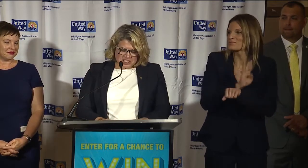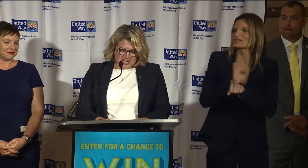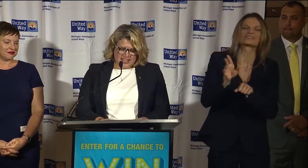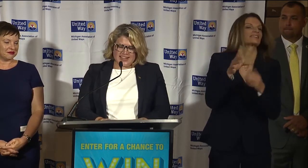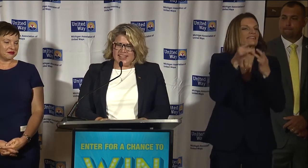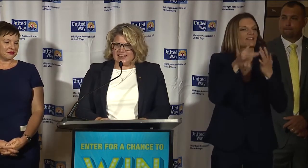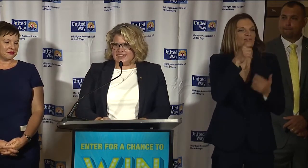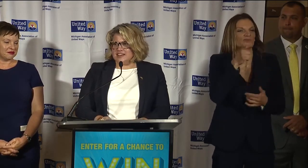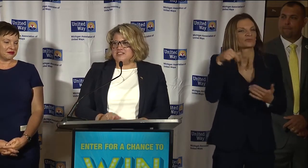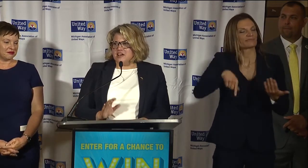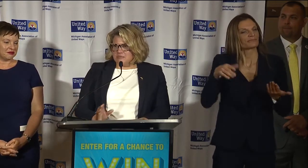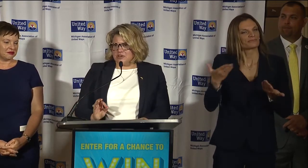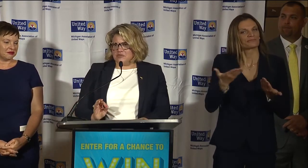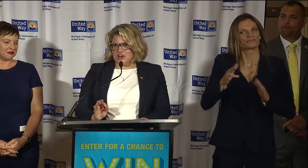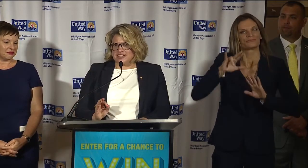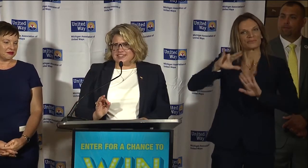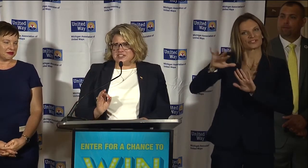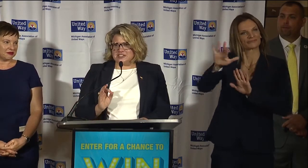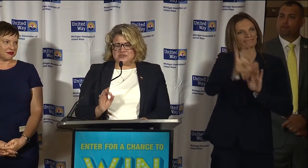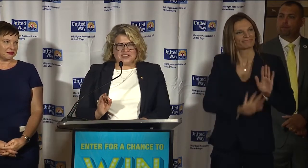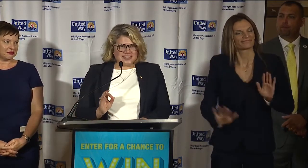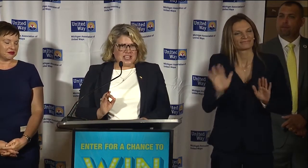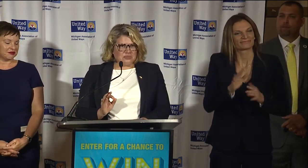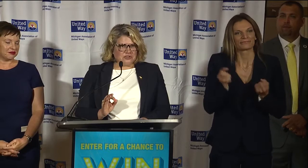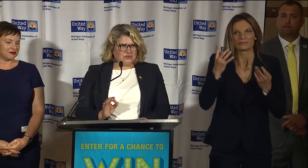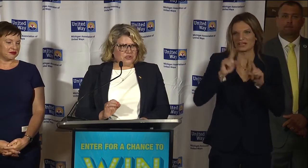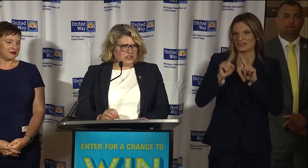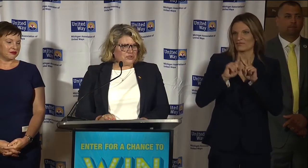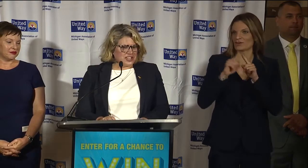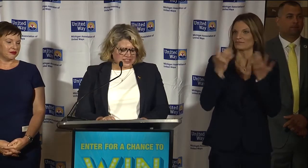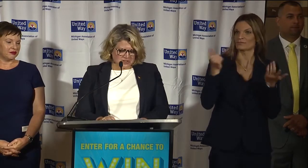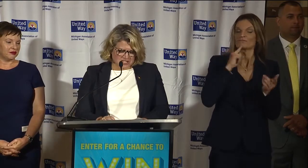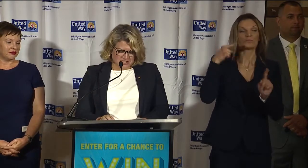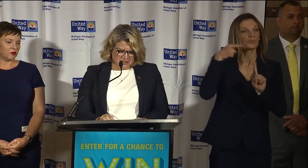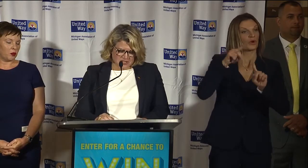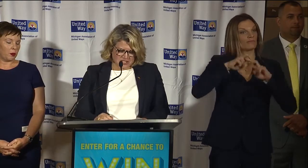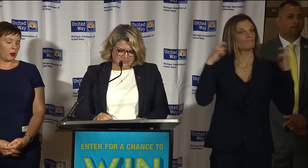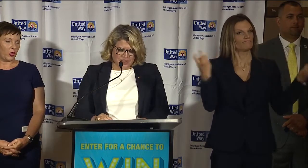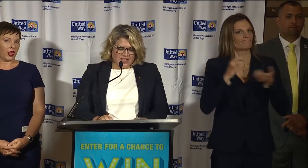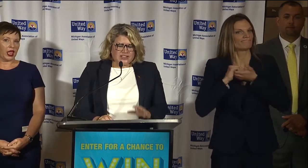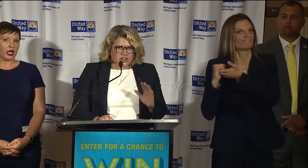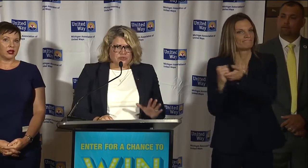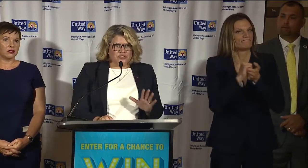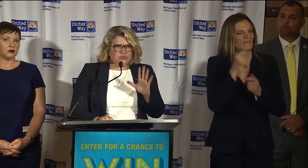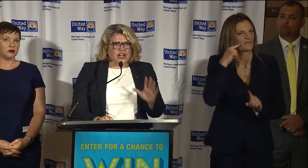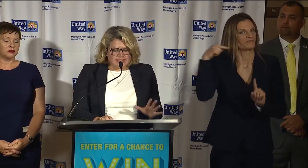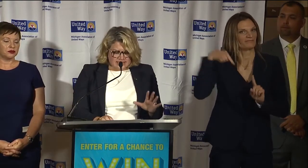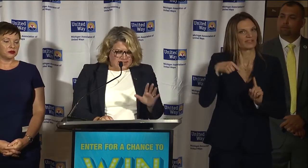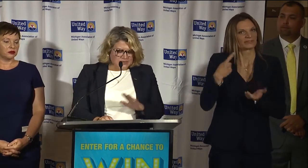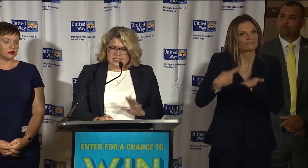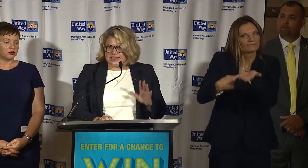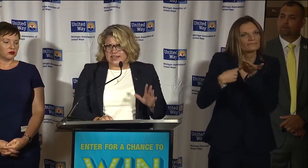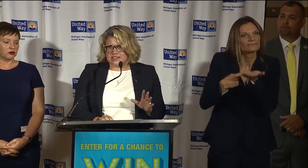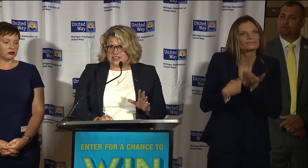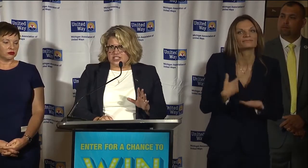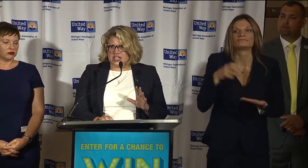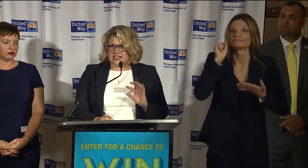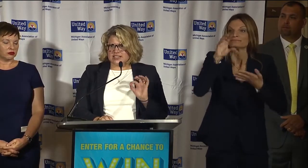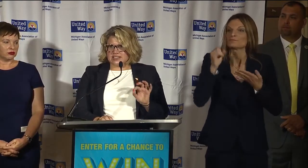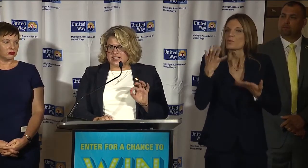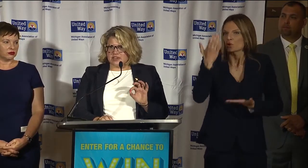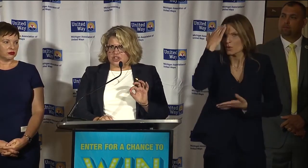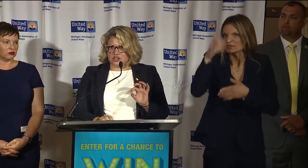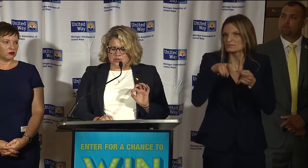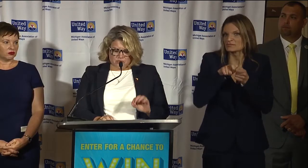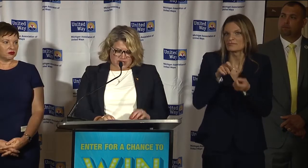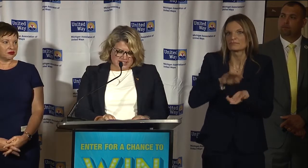for Michigan and a number of organizations around the table for the Protect Michigan Commission. So the prizes, I'm just going to cut to the chase